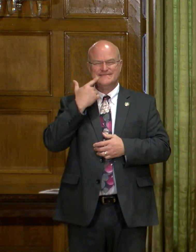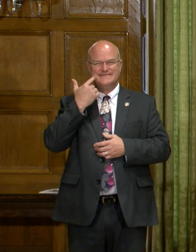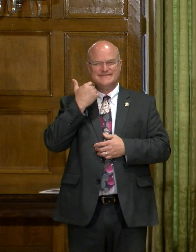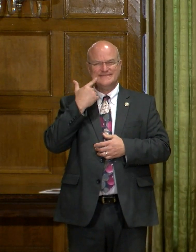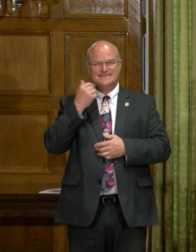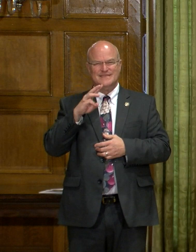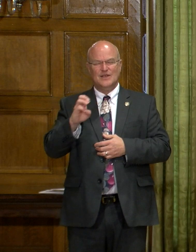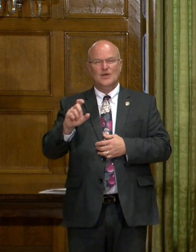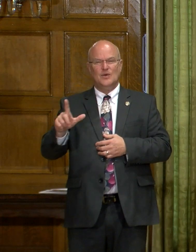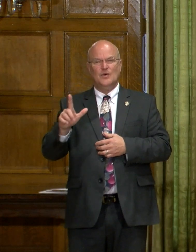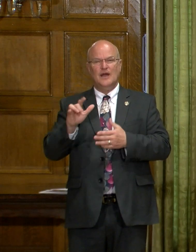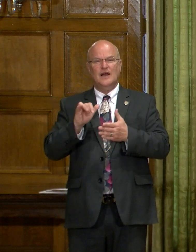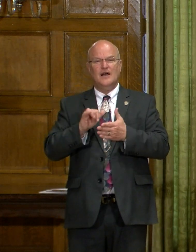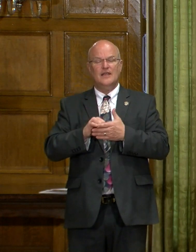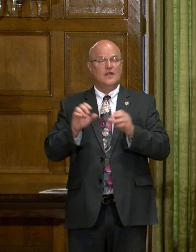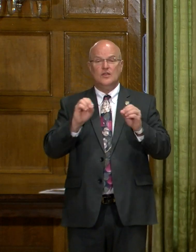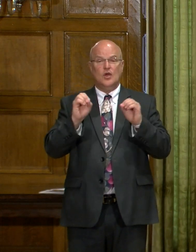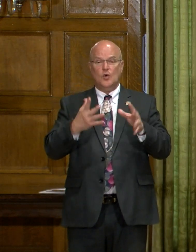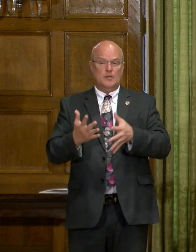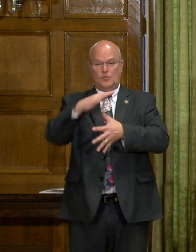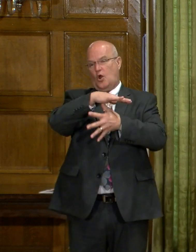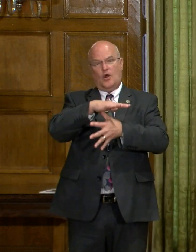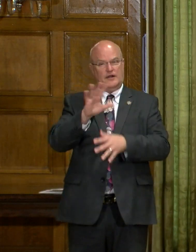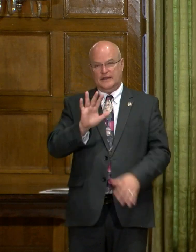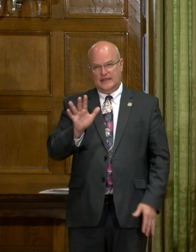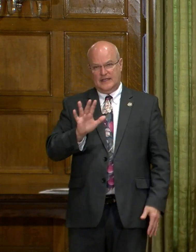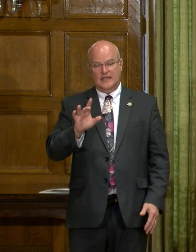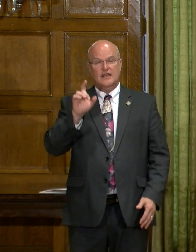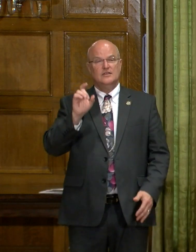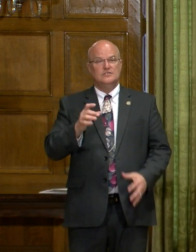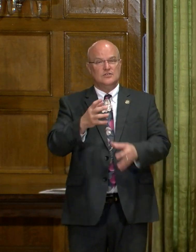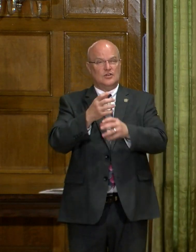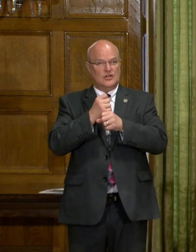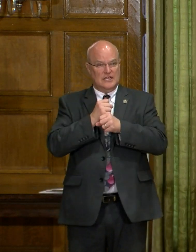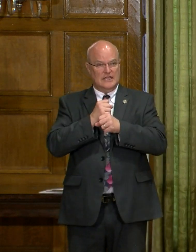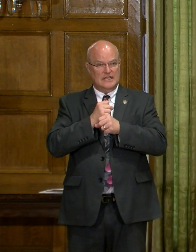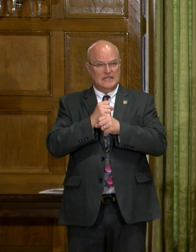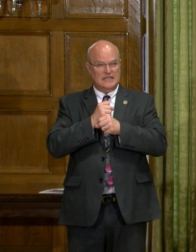Well, no one should get a priority. They should meet